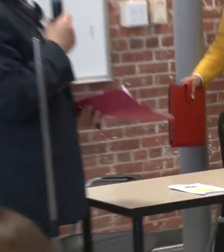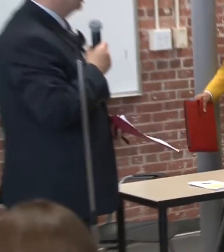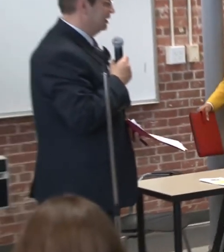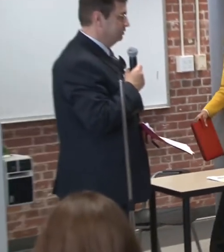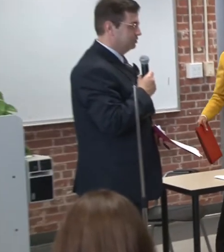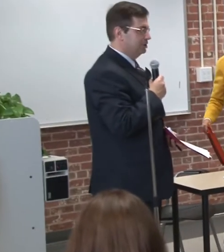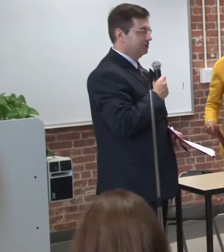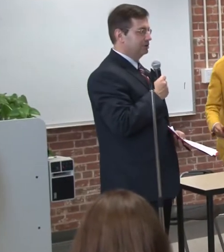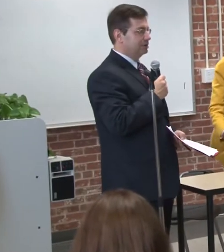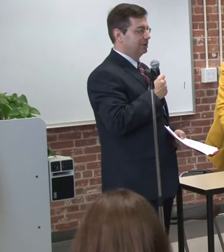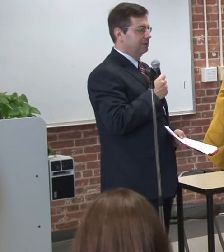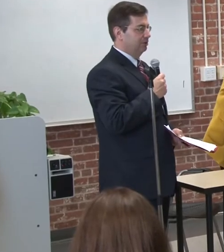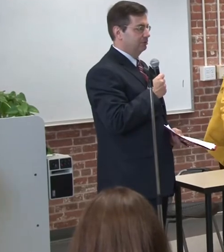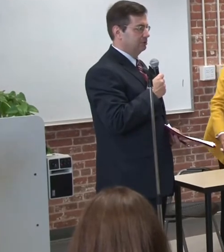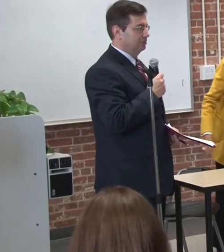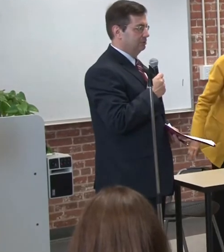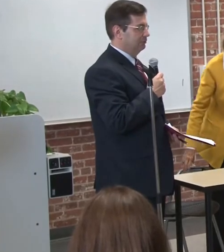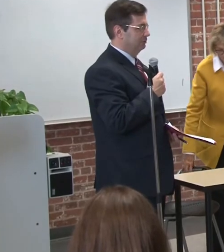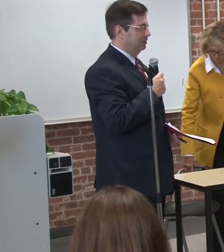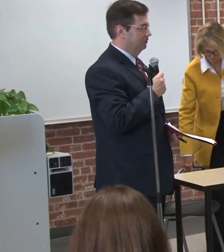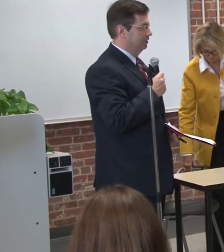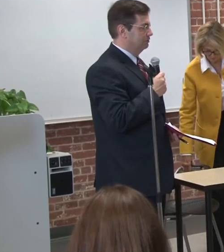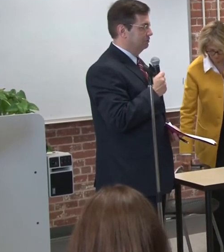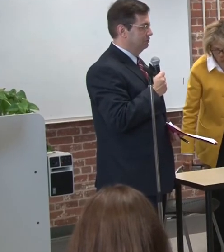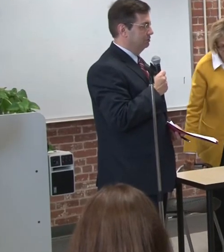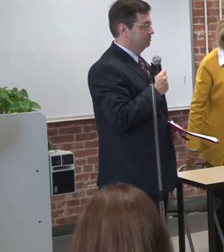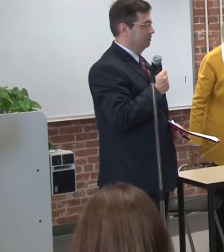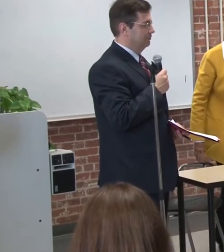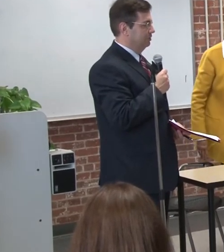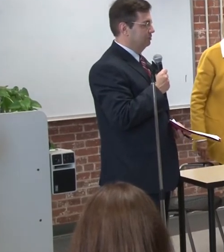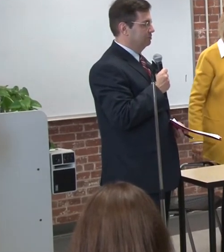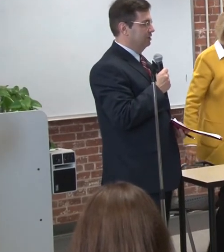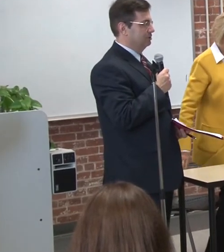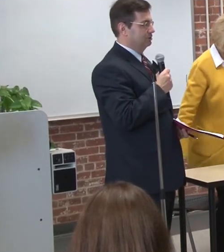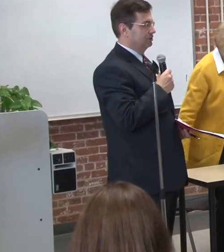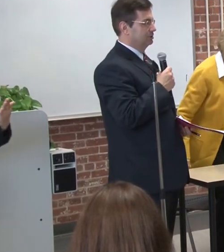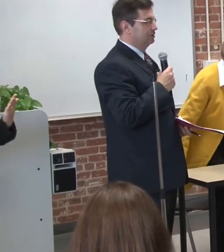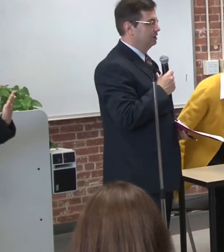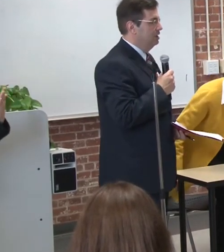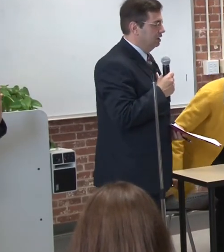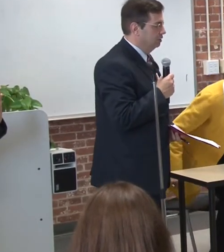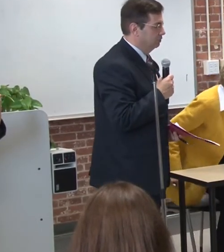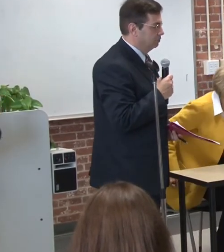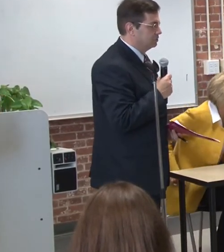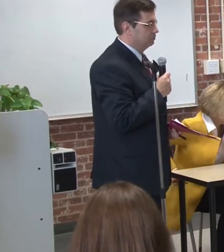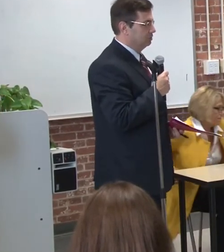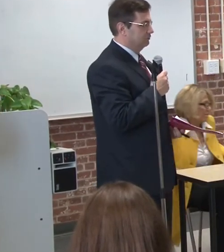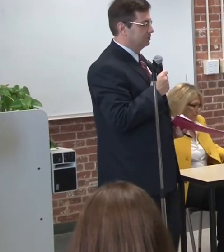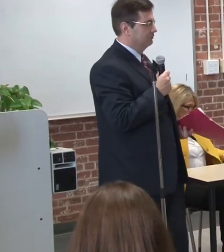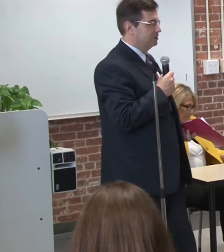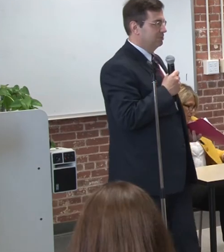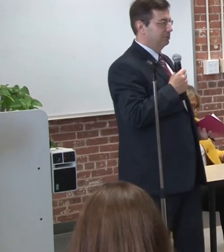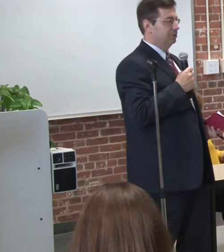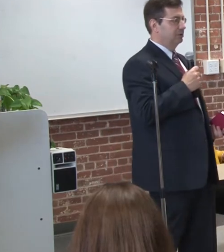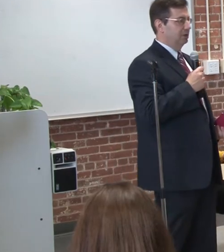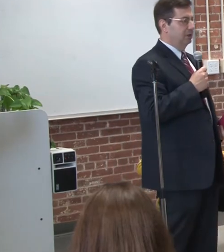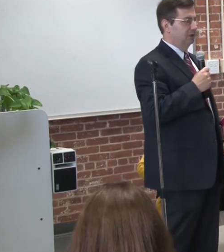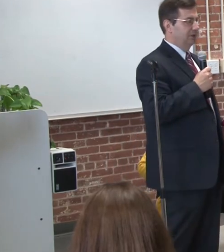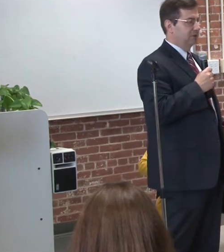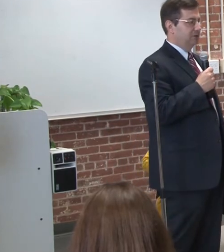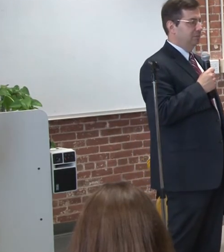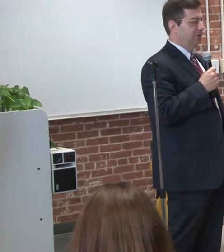So as they're taking their seats, I'd just like to also offer my thanks to everybody who's made this a success. You know, when the Bristol Workforce Investment